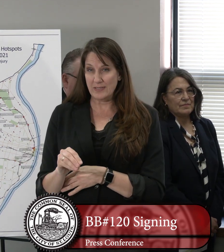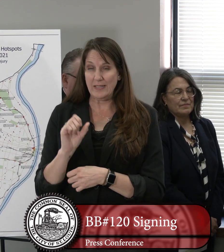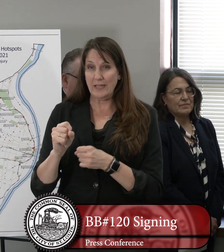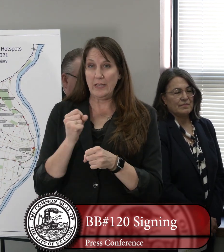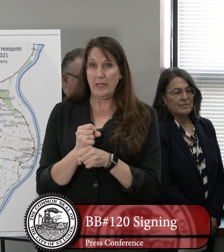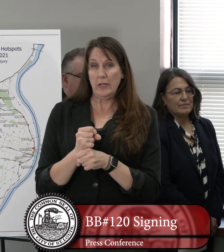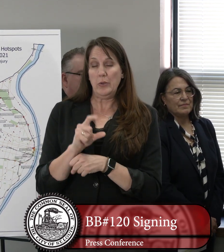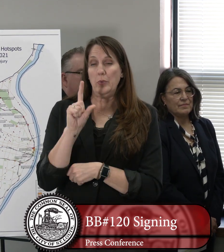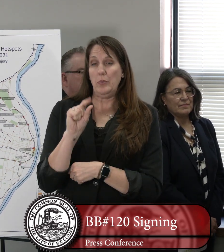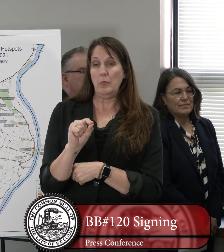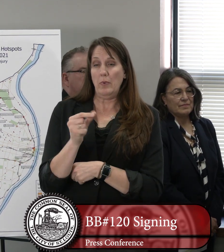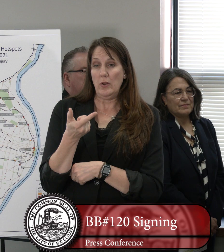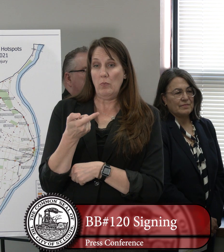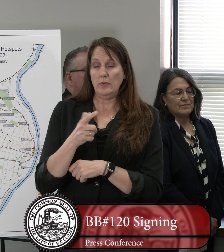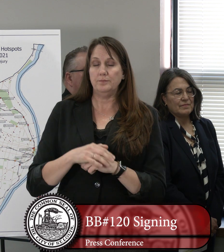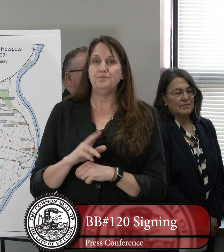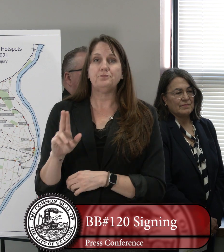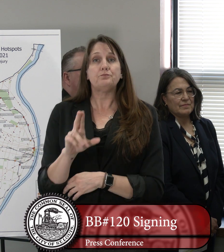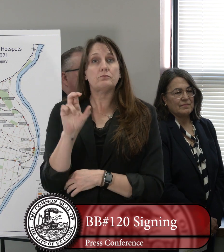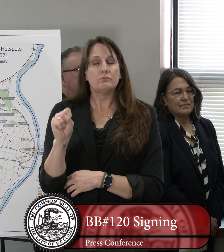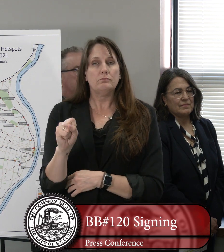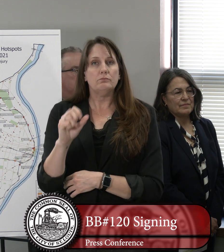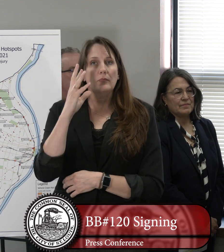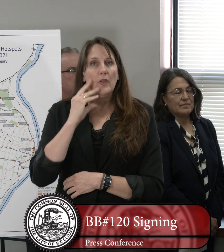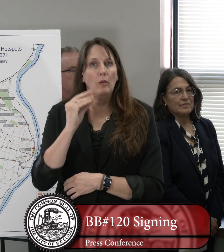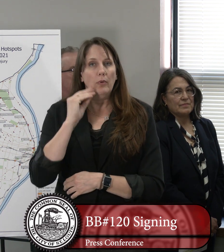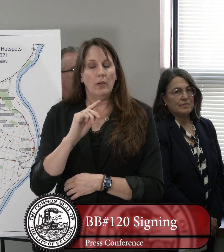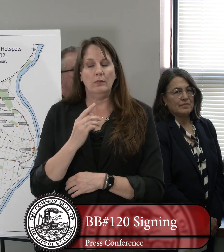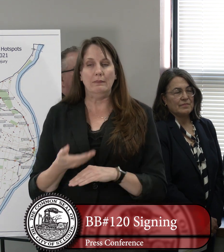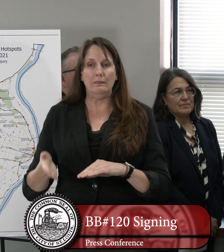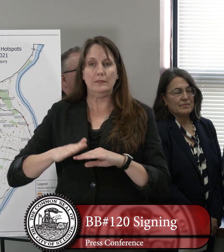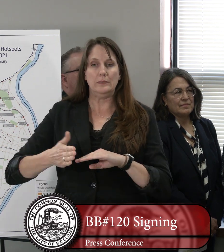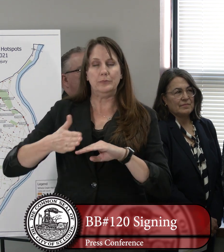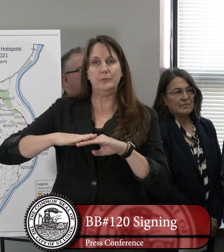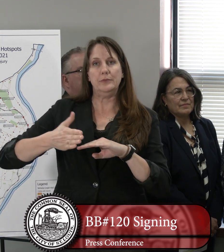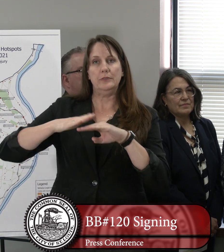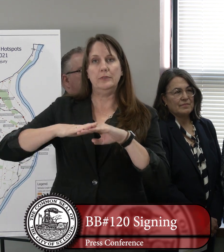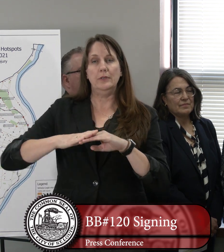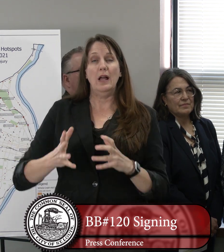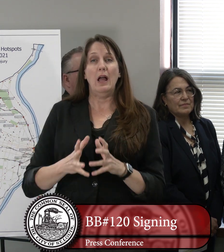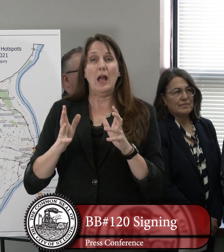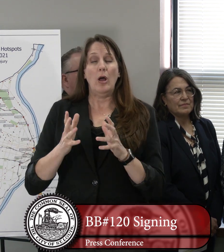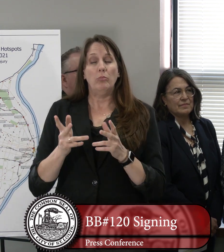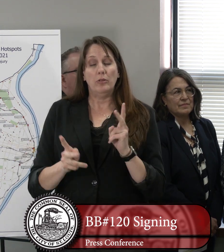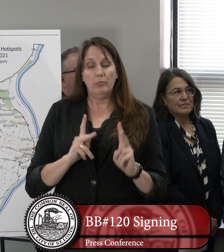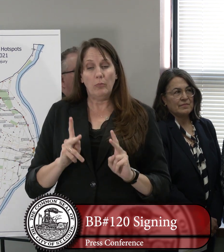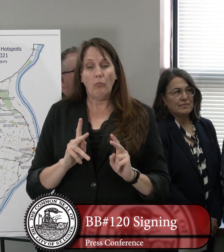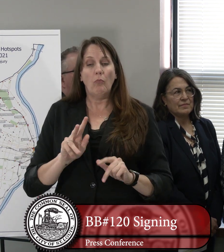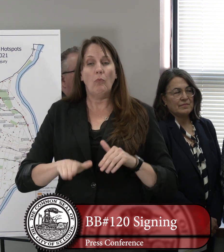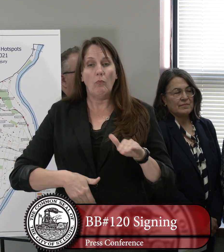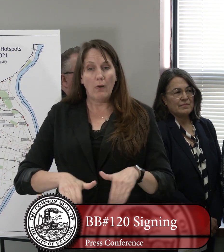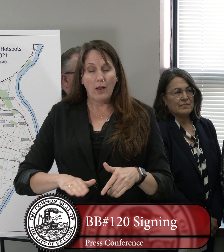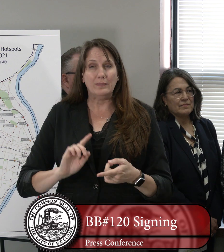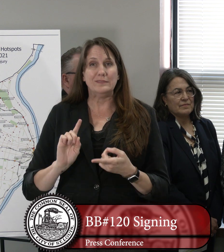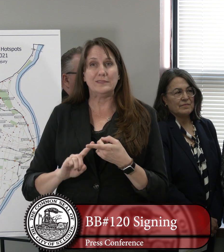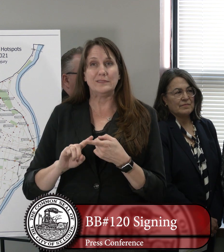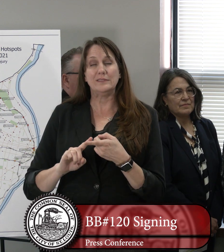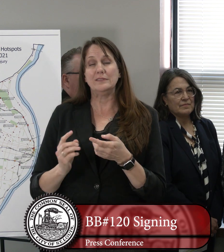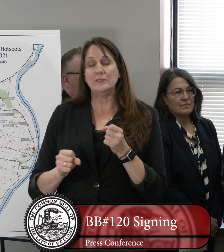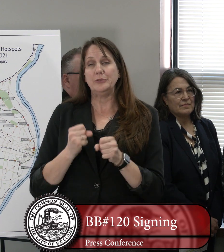2021. The United States has had a steady increase in the number of pedestrian fatalities from 2010 to